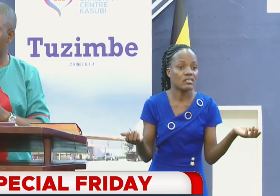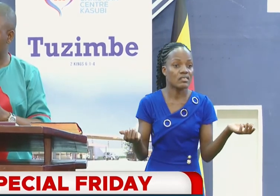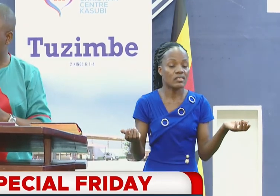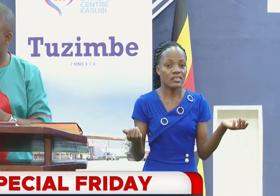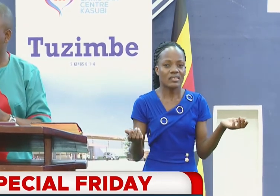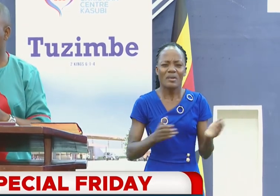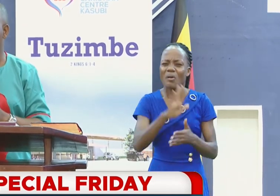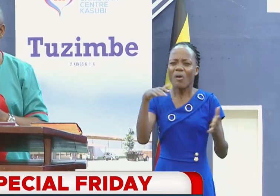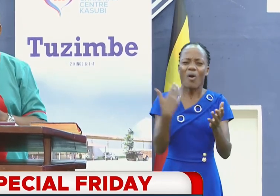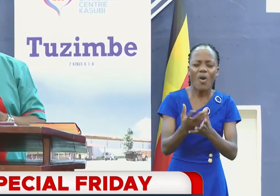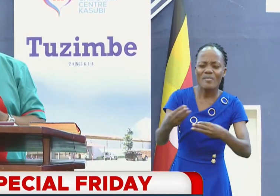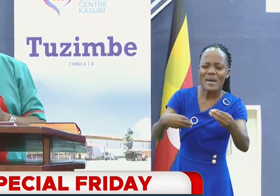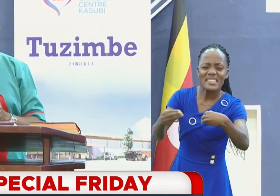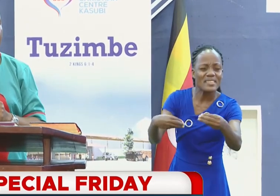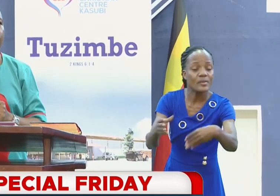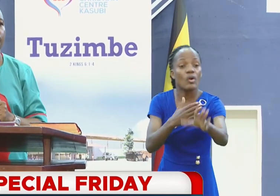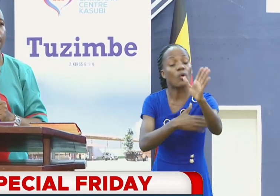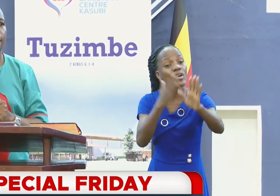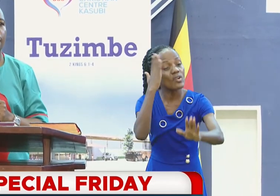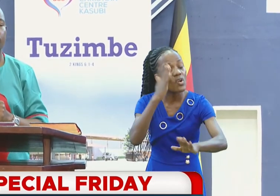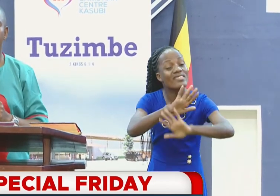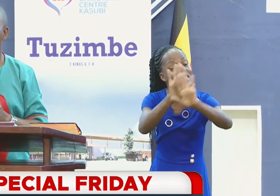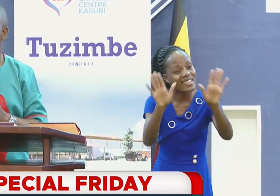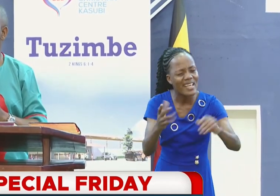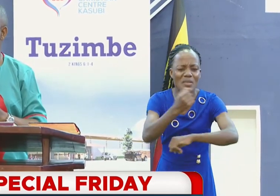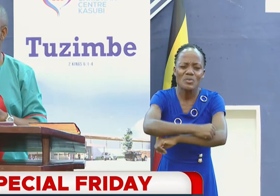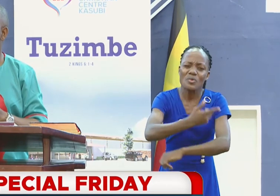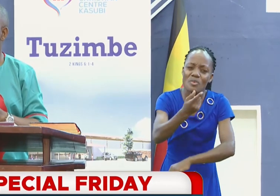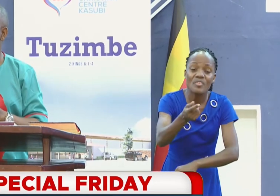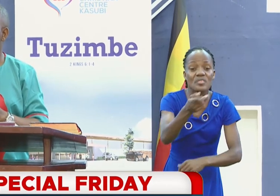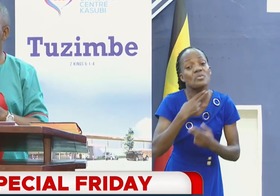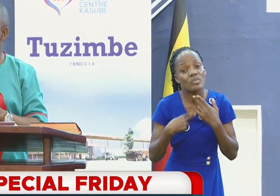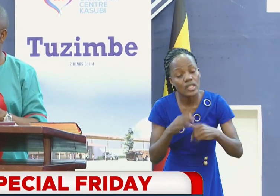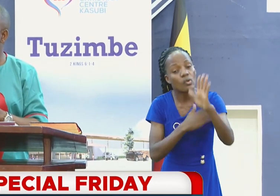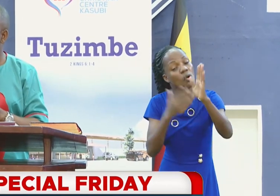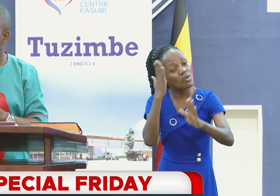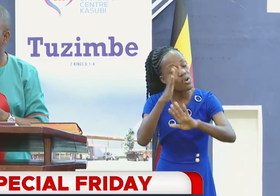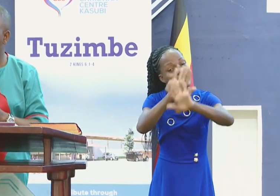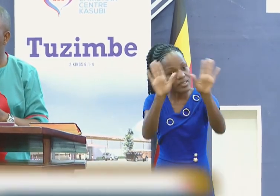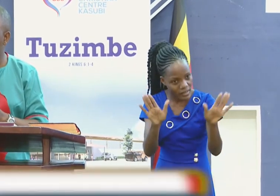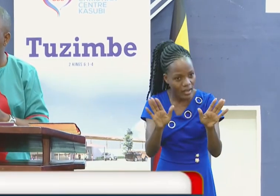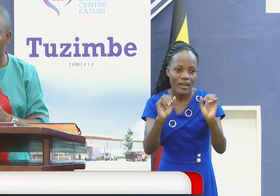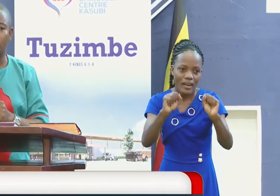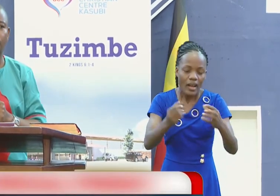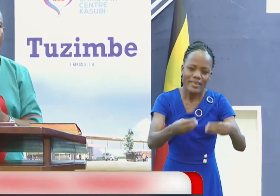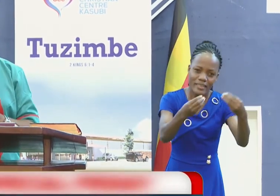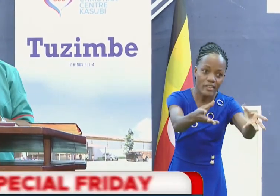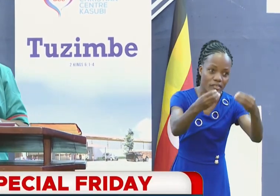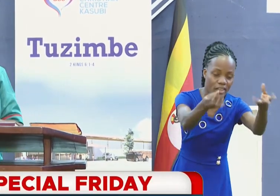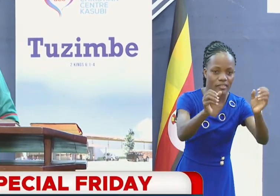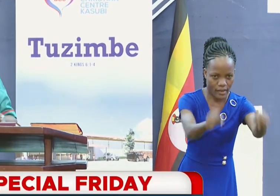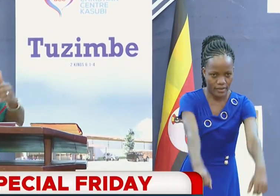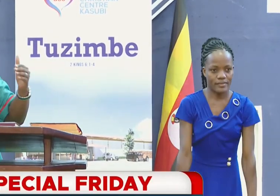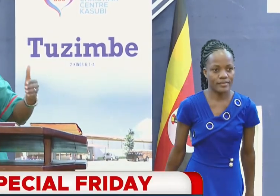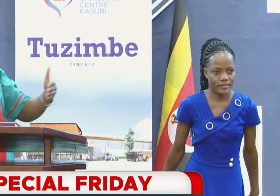and scholastic materials. School fees in ebyetaago byessomero. He is going to provide agenda to you.